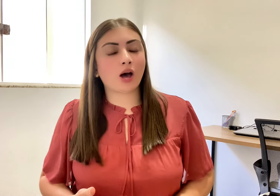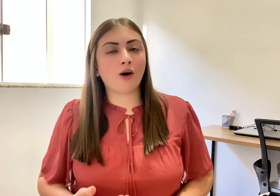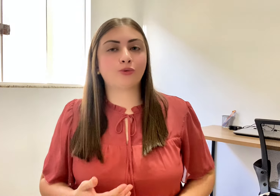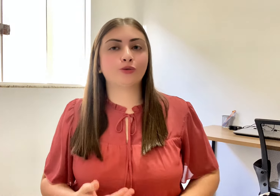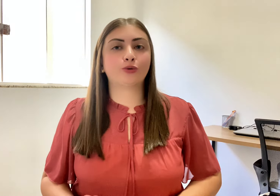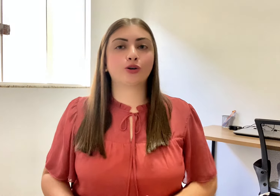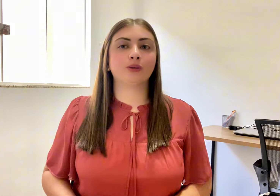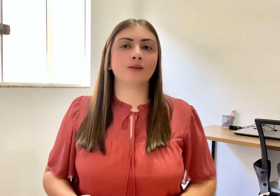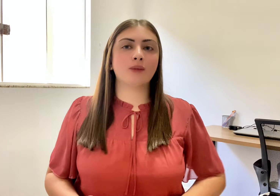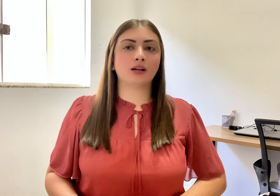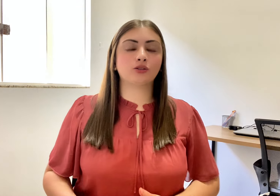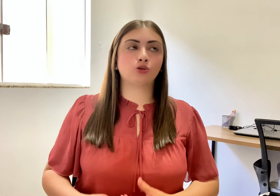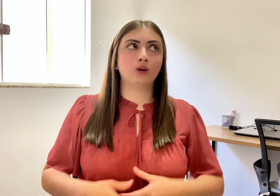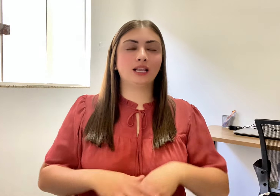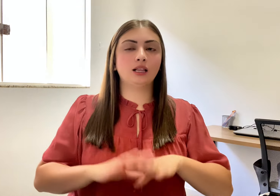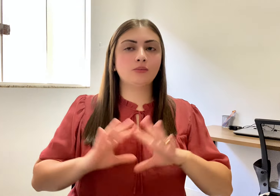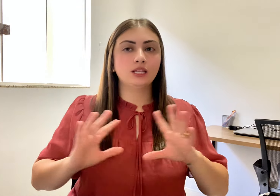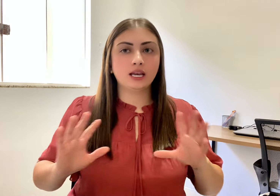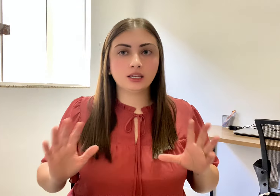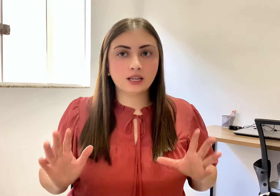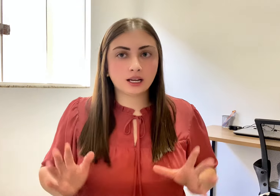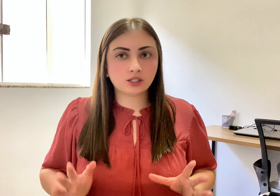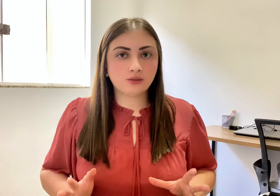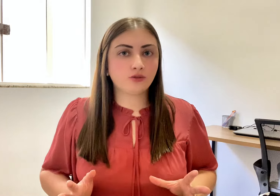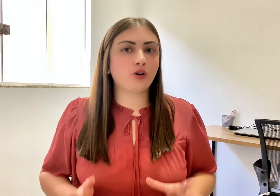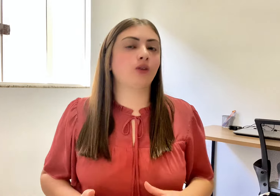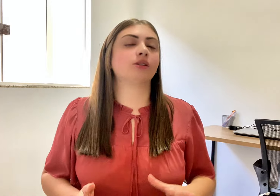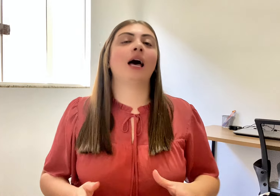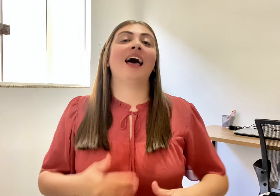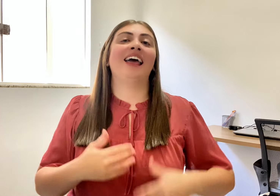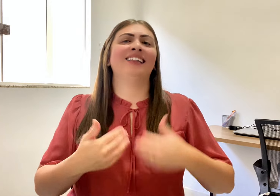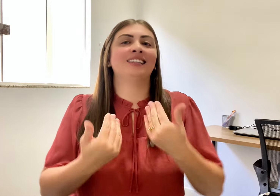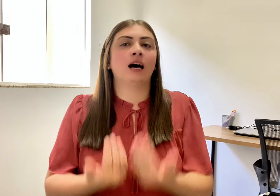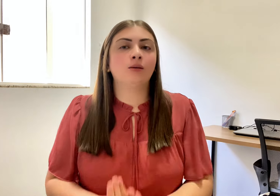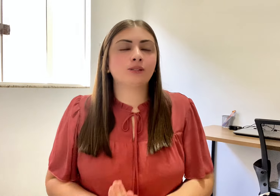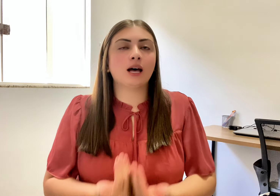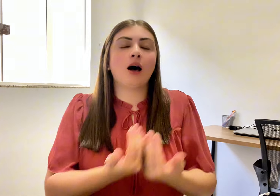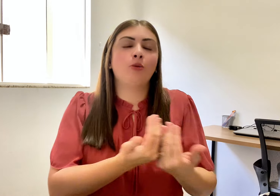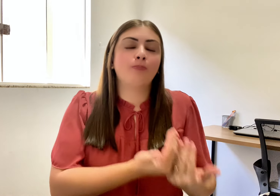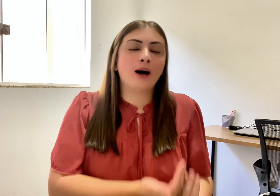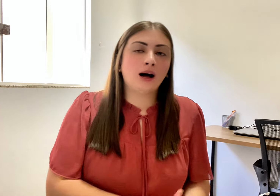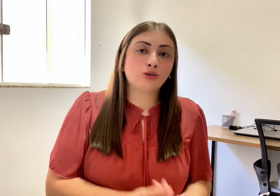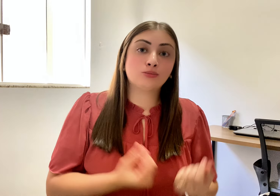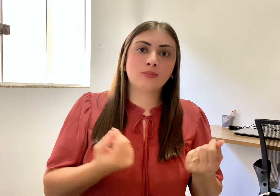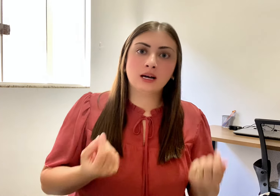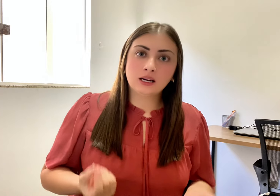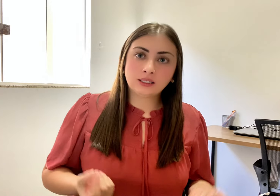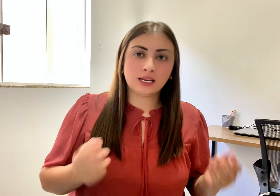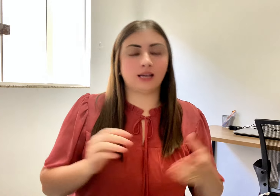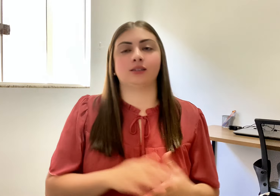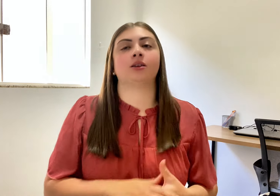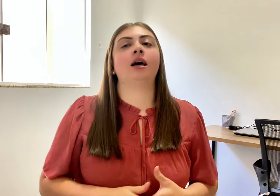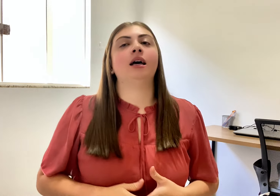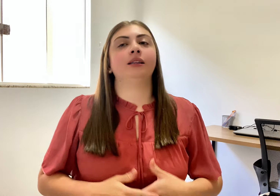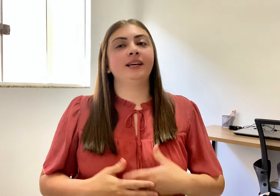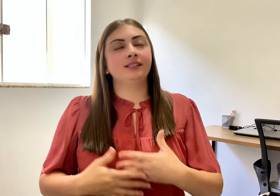help reprogram the mind to eliminate negative thoughts and doubts about money, guys. The idea